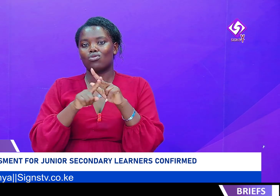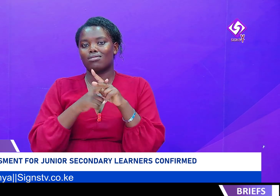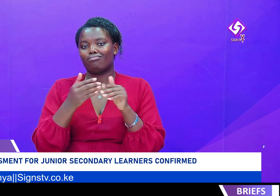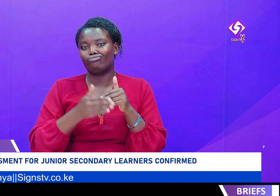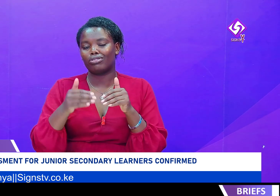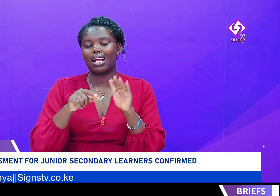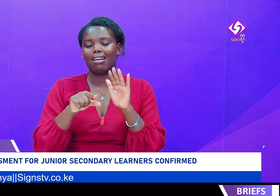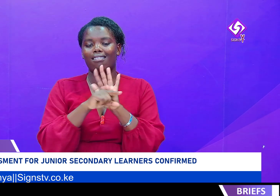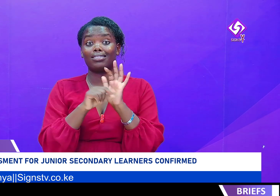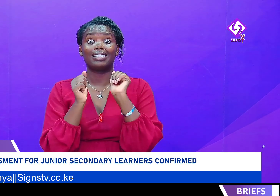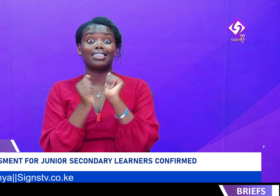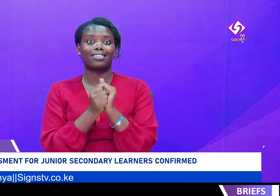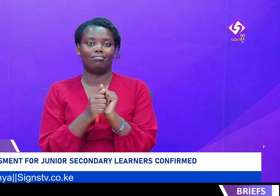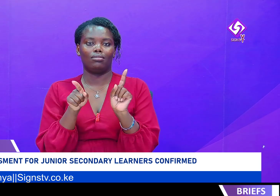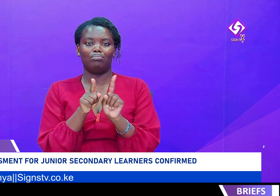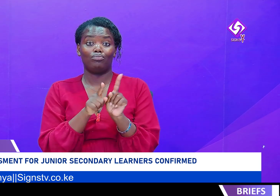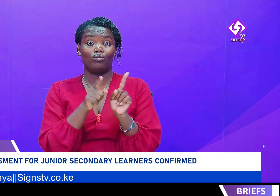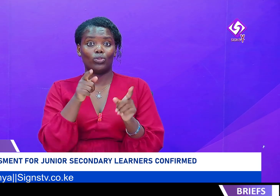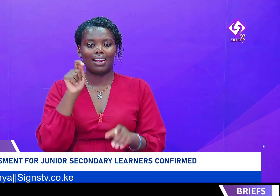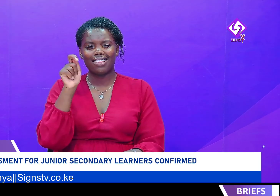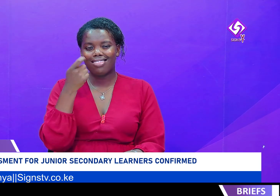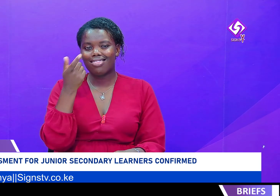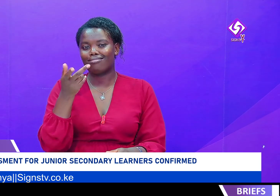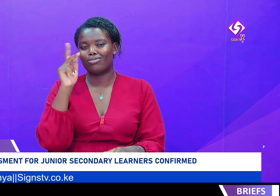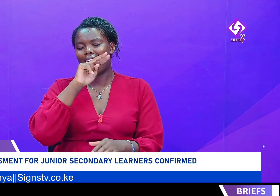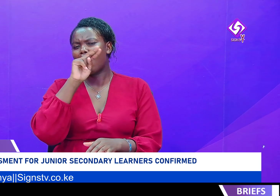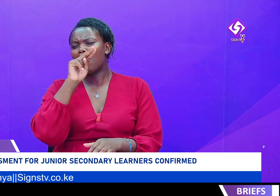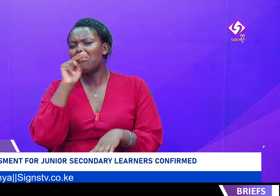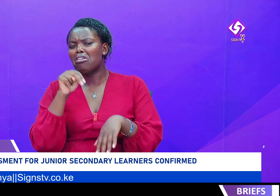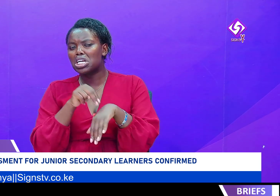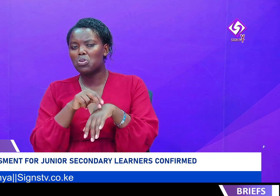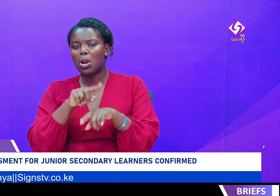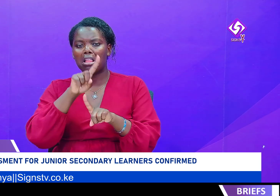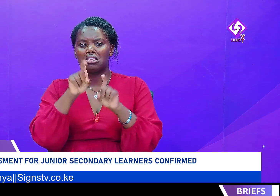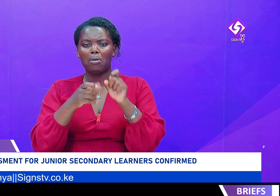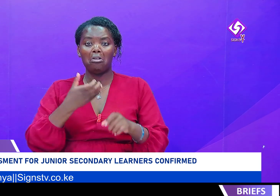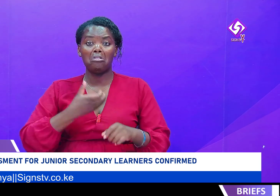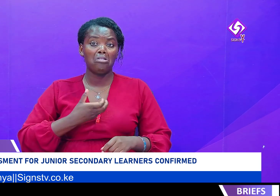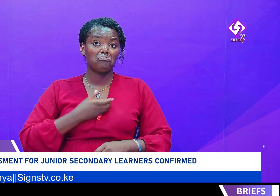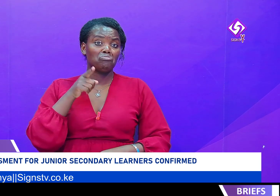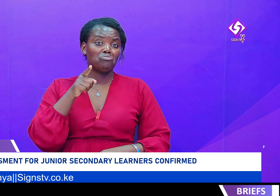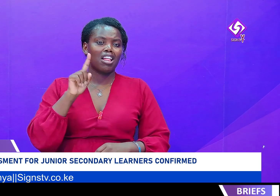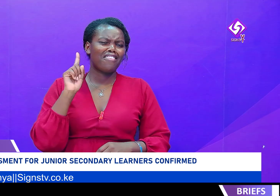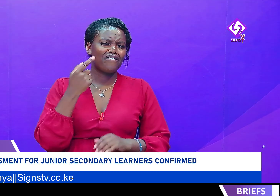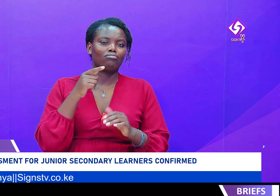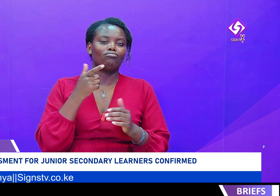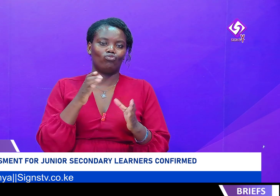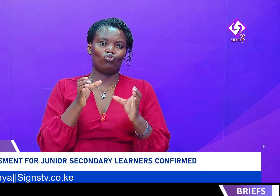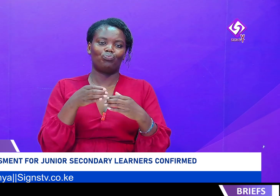students into their chosen senior secondary pathway, STEM, social science, or arts and sports, starting in